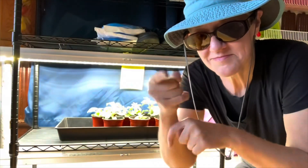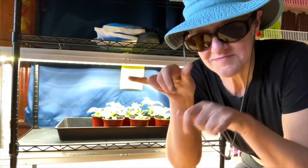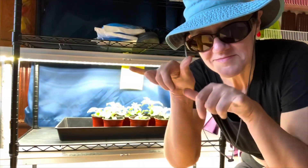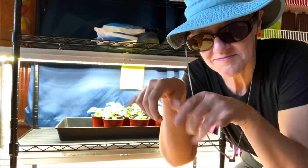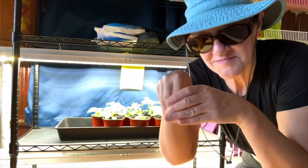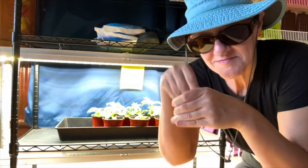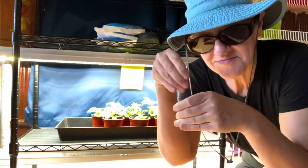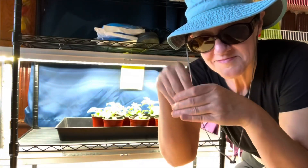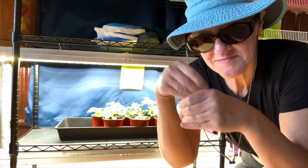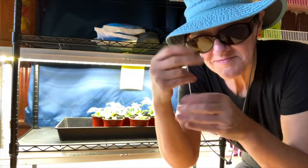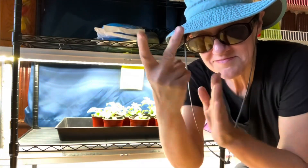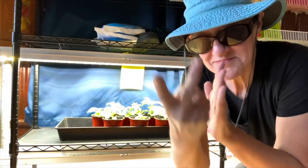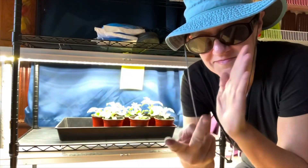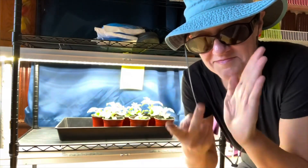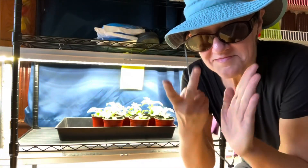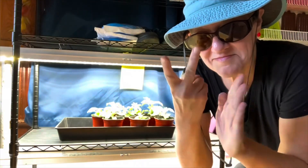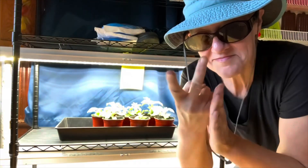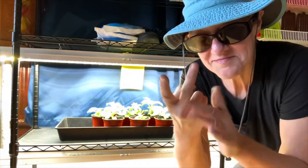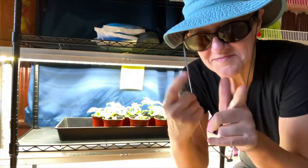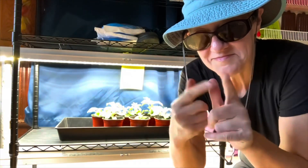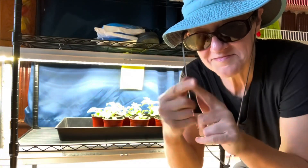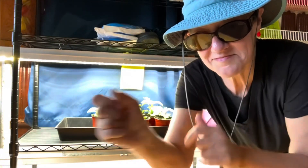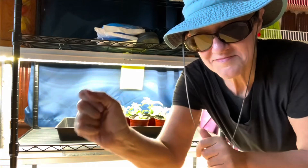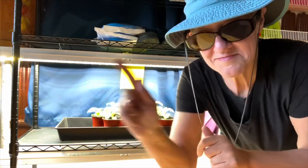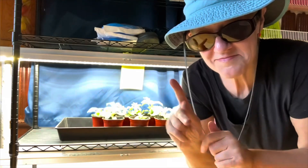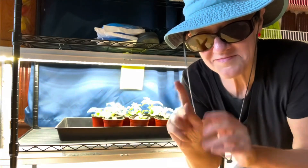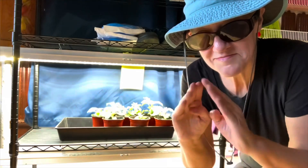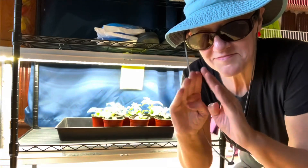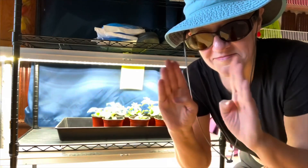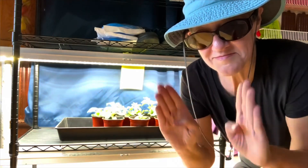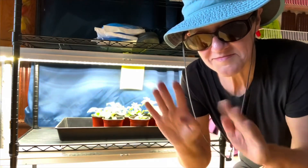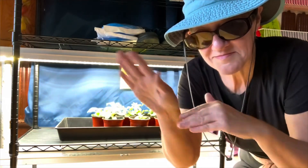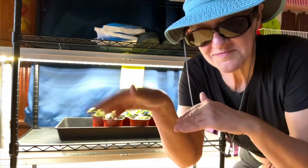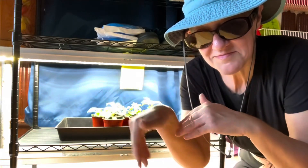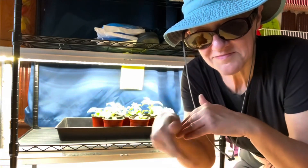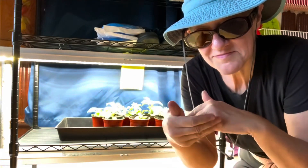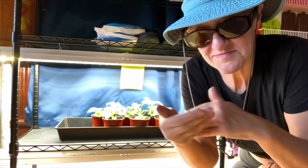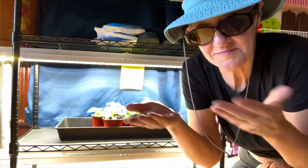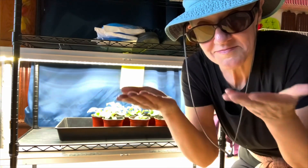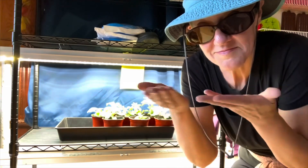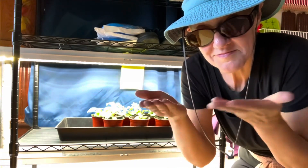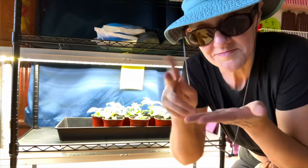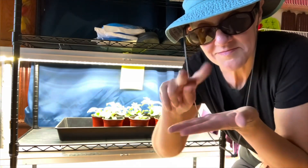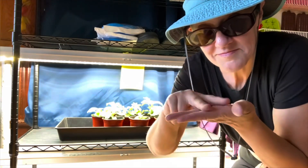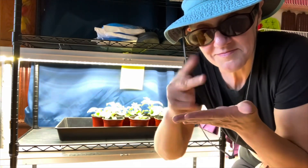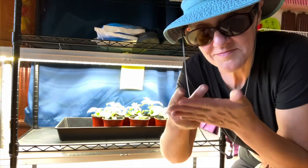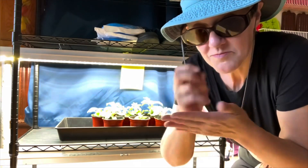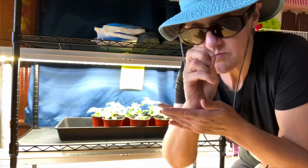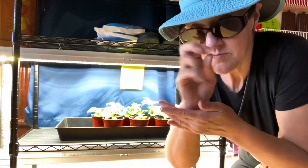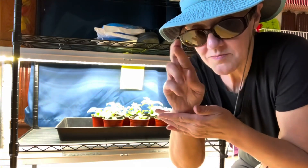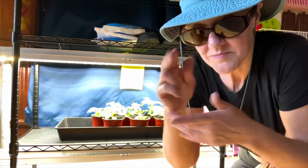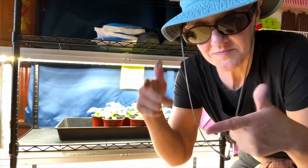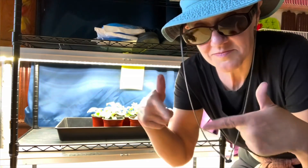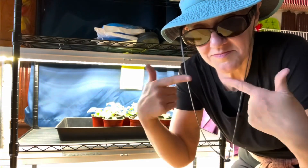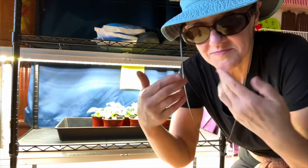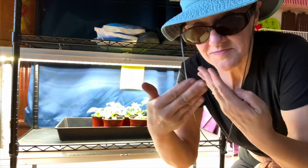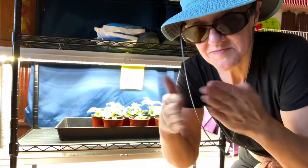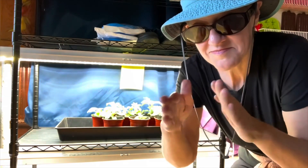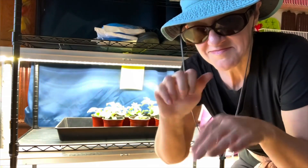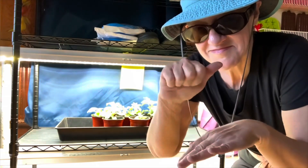Today, they're only going to stay outside for 2 hours. Then they're going to come back into the house overnight, either here in the kitchen or in the